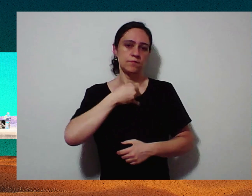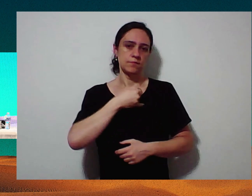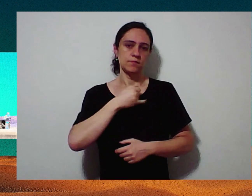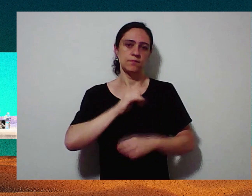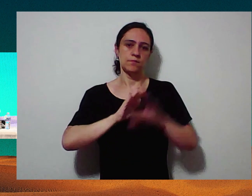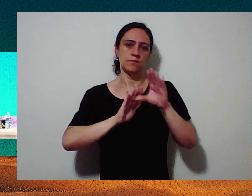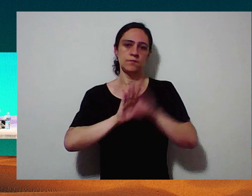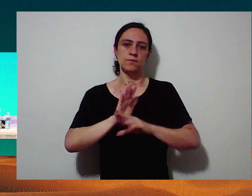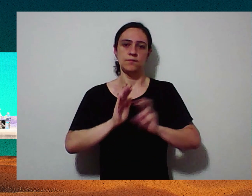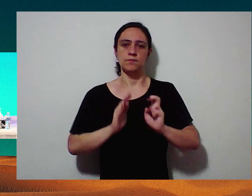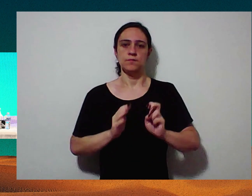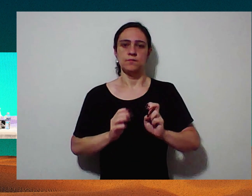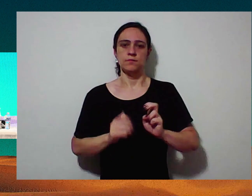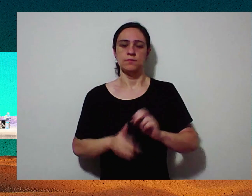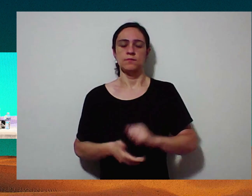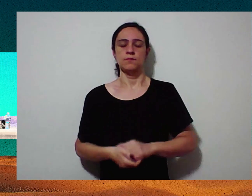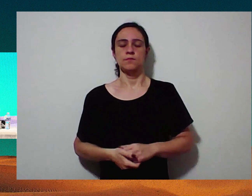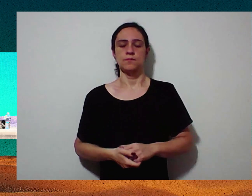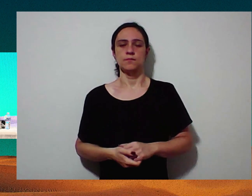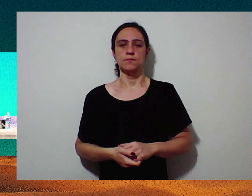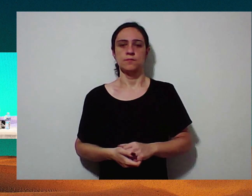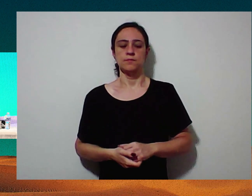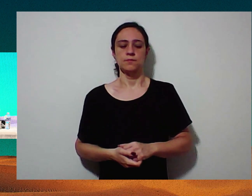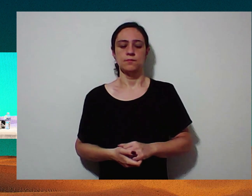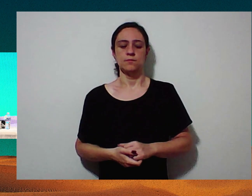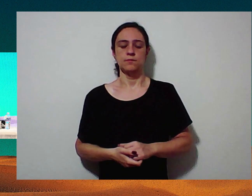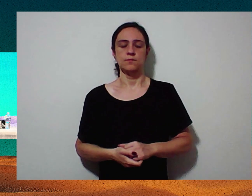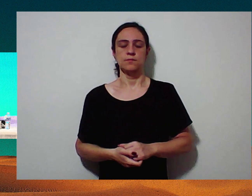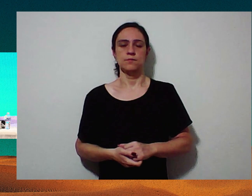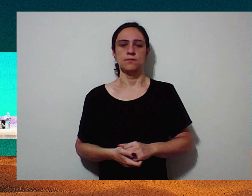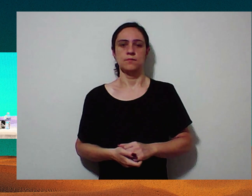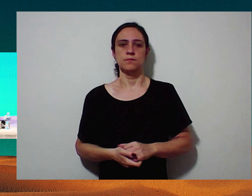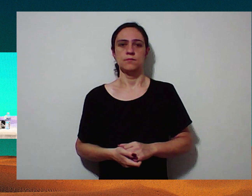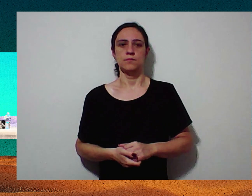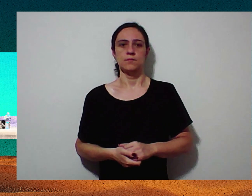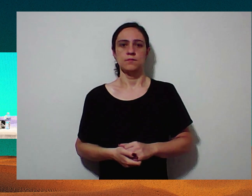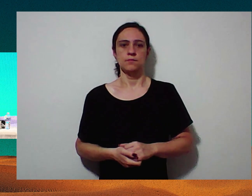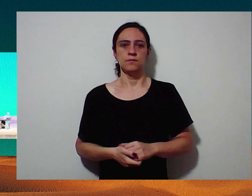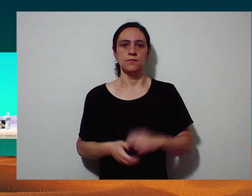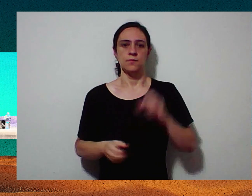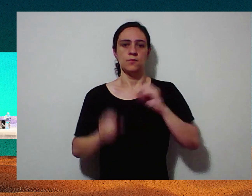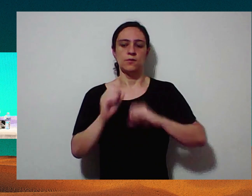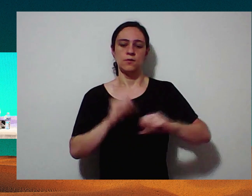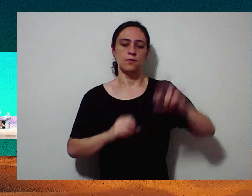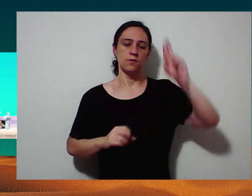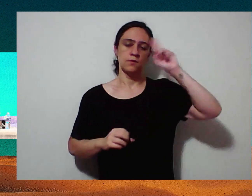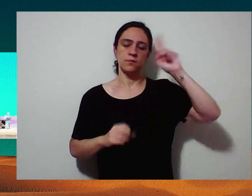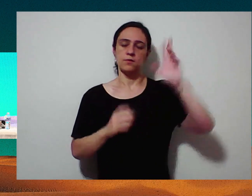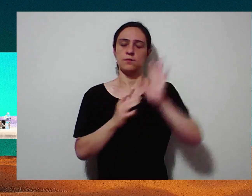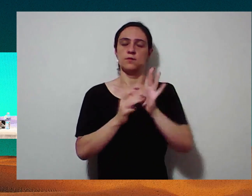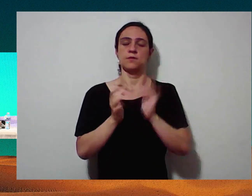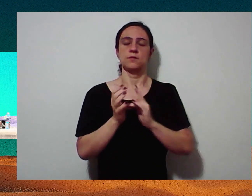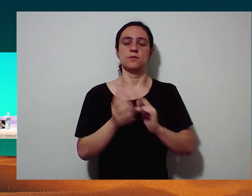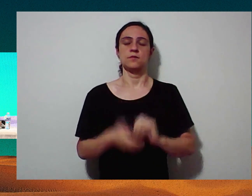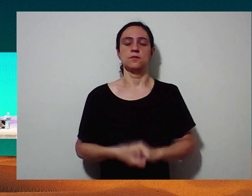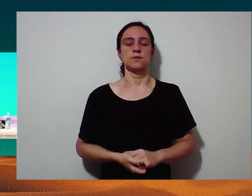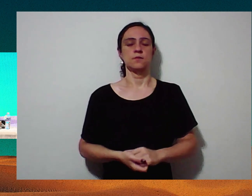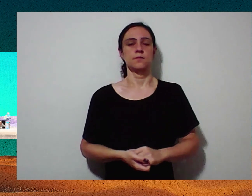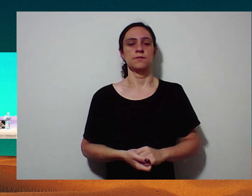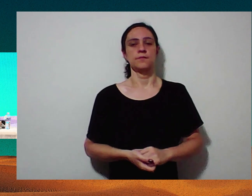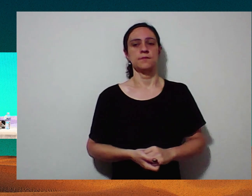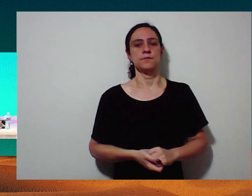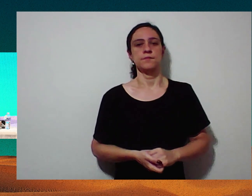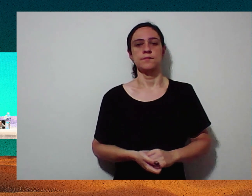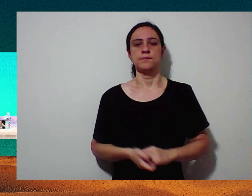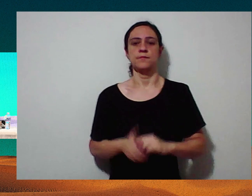lá, Let's vamos go. terminar. Let's finish. Senhor Jesus. Oh, Lord Jesus. Versículo 23, a fim